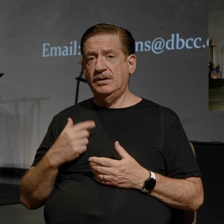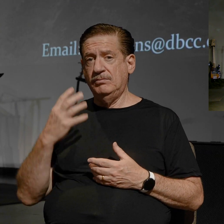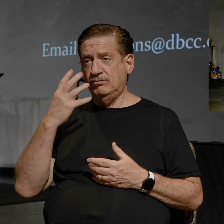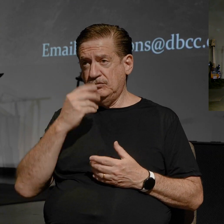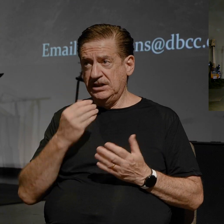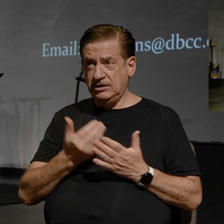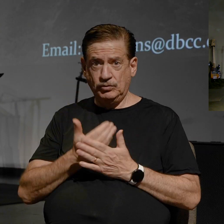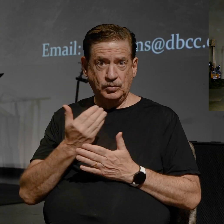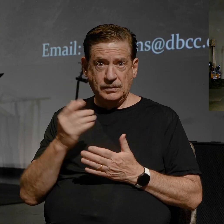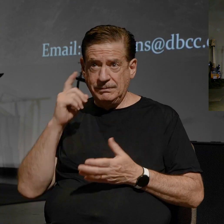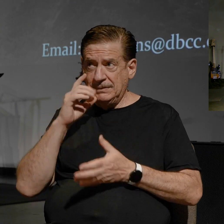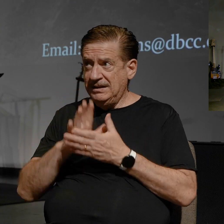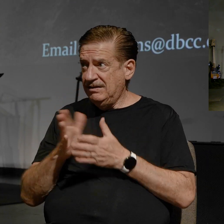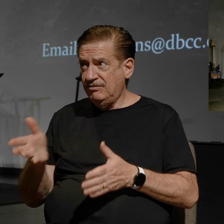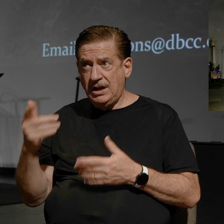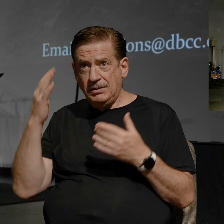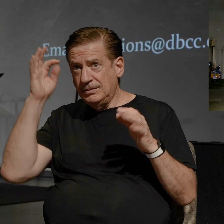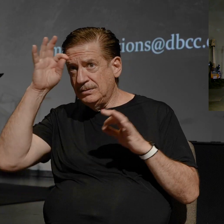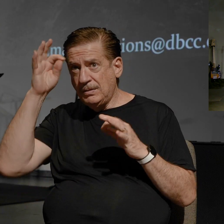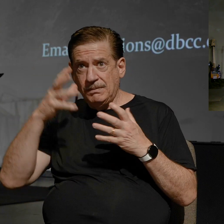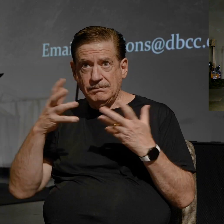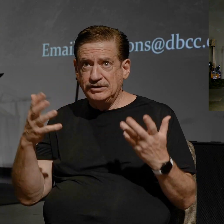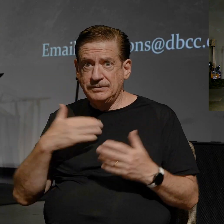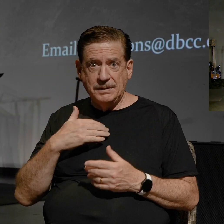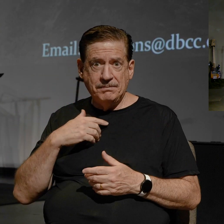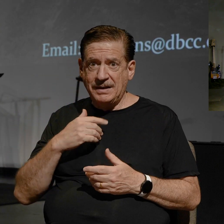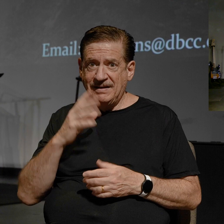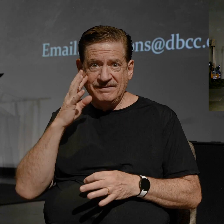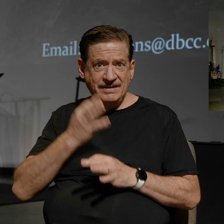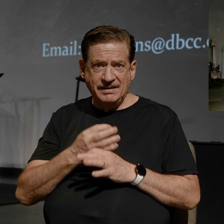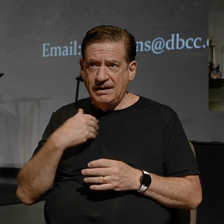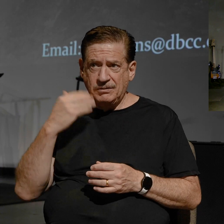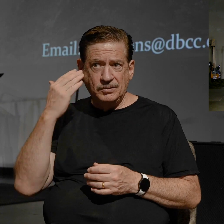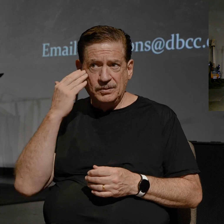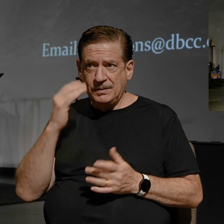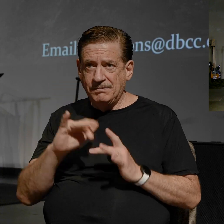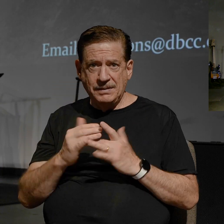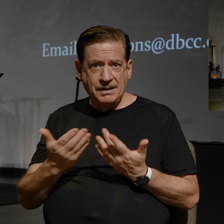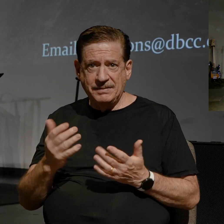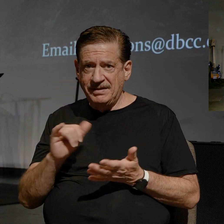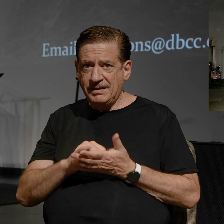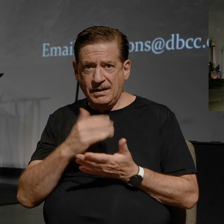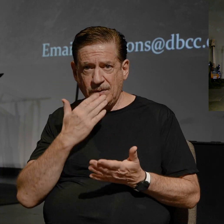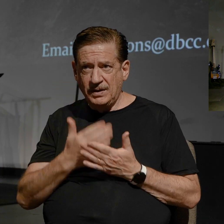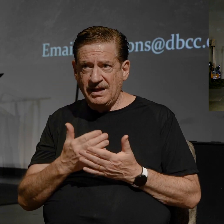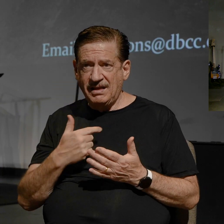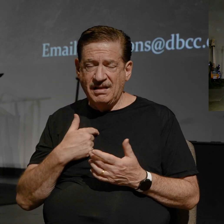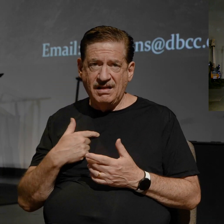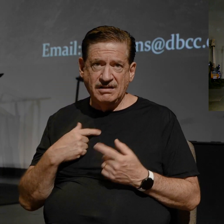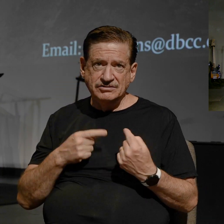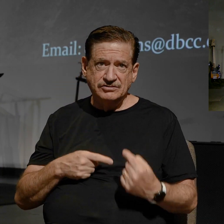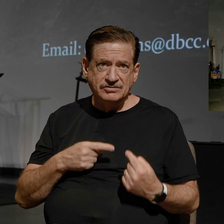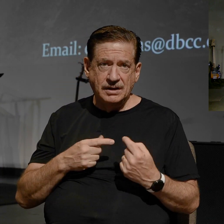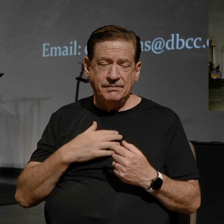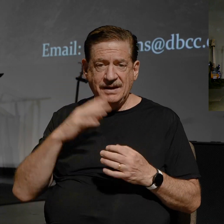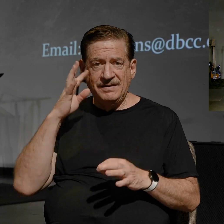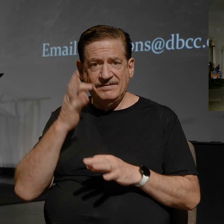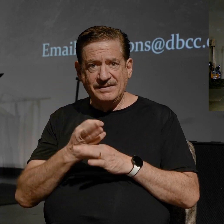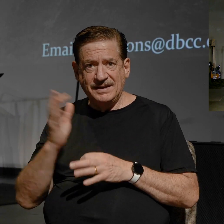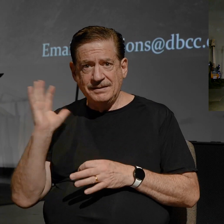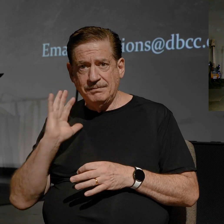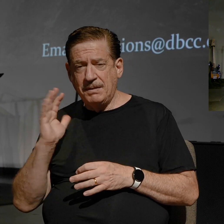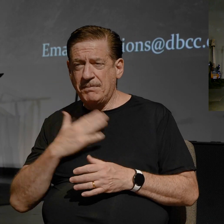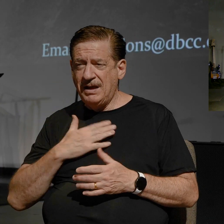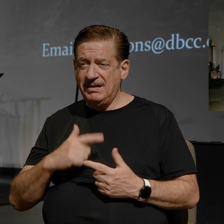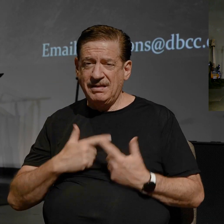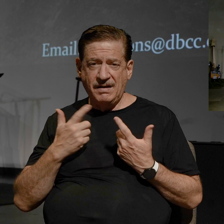much about my faith. I don't really know the Bible that well. I've struggled with my faith in the past. My life is